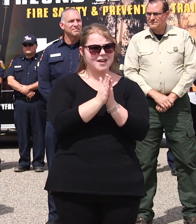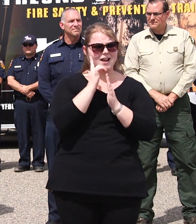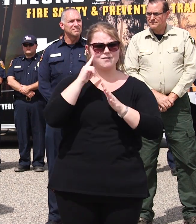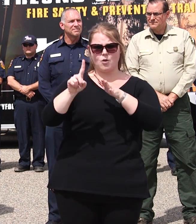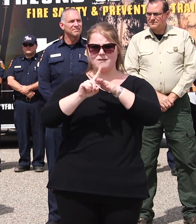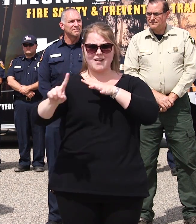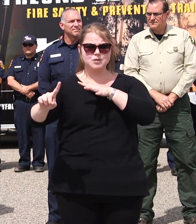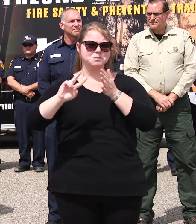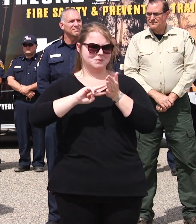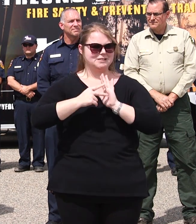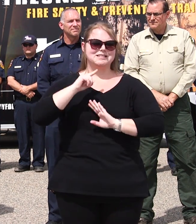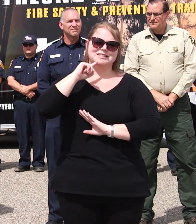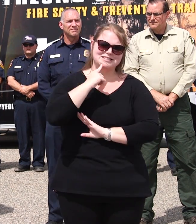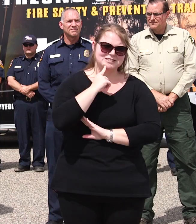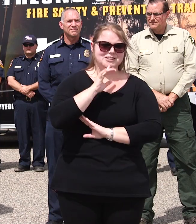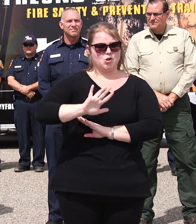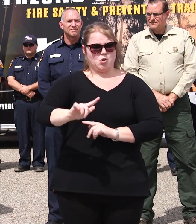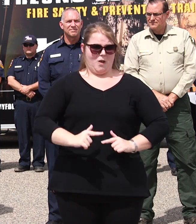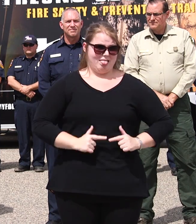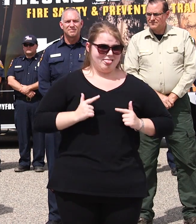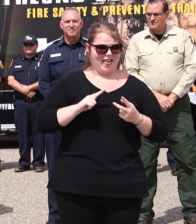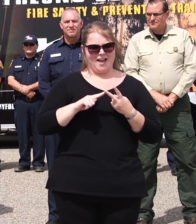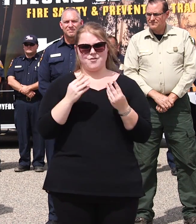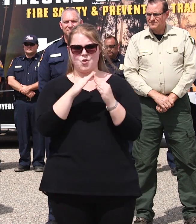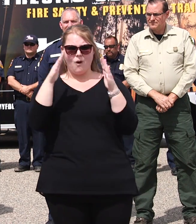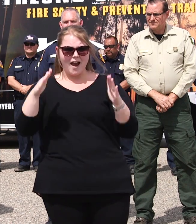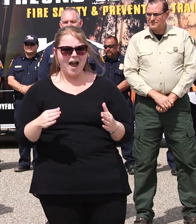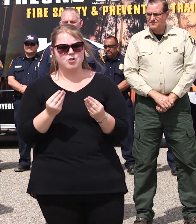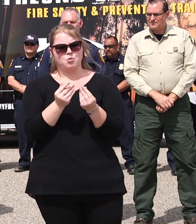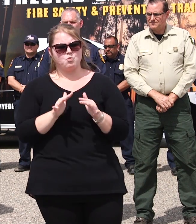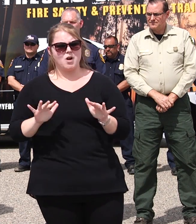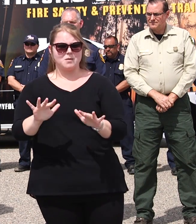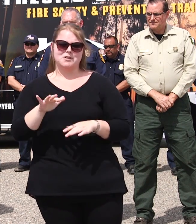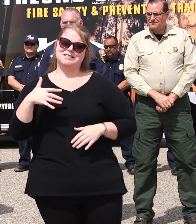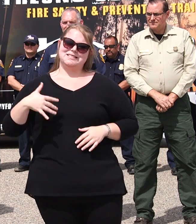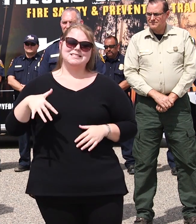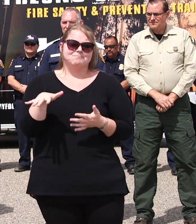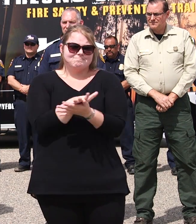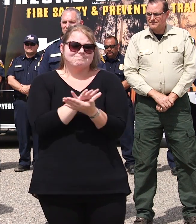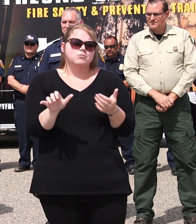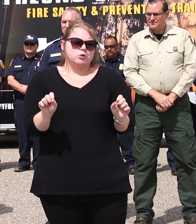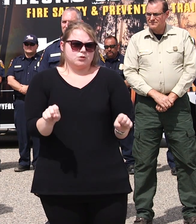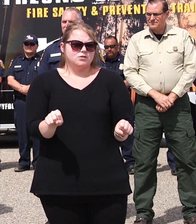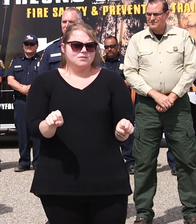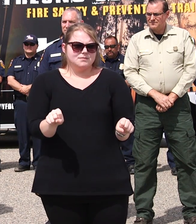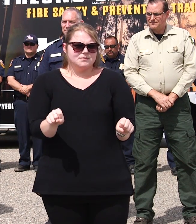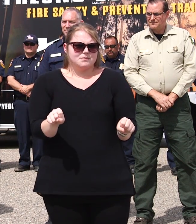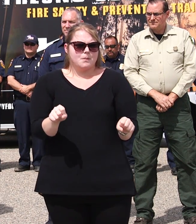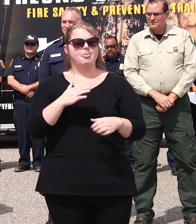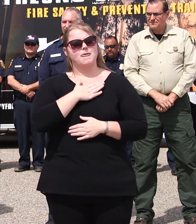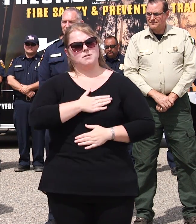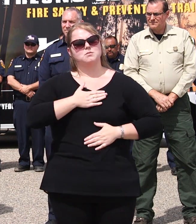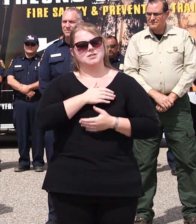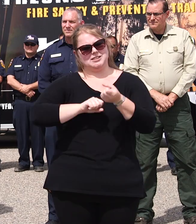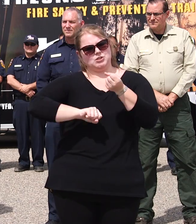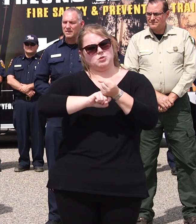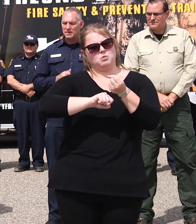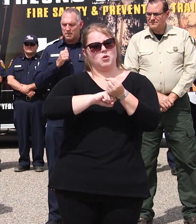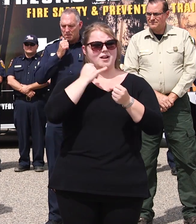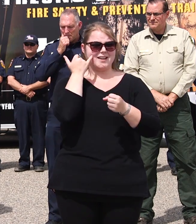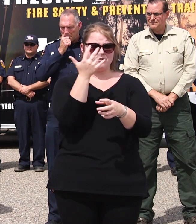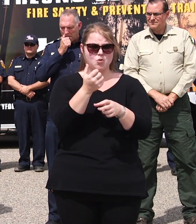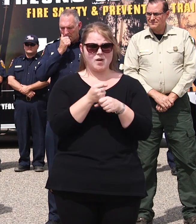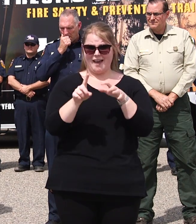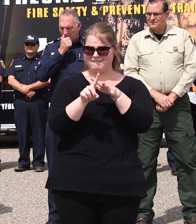evacuation, that it's serious and there's life and property at risk. Also, we need the support so that when you do get that evacuation